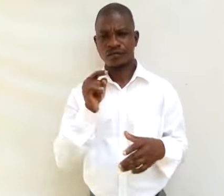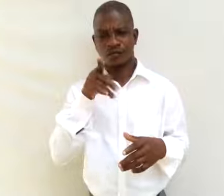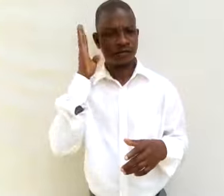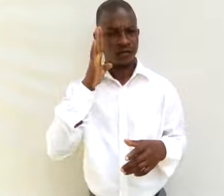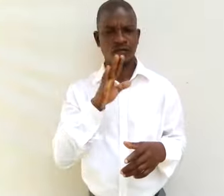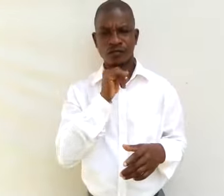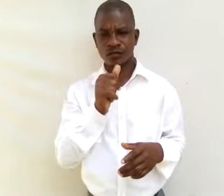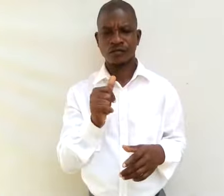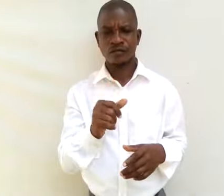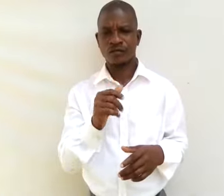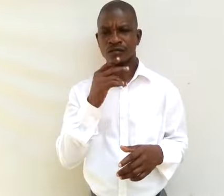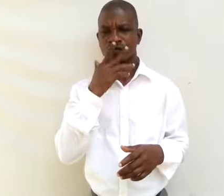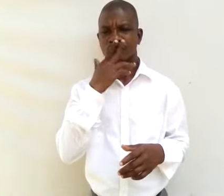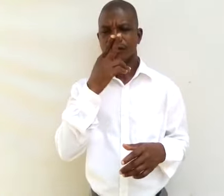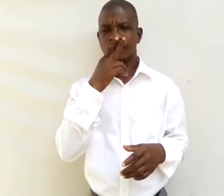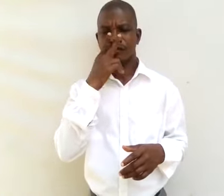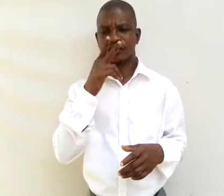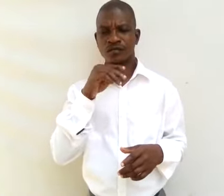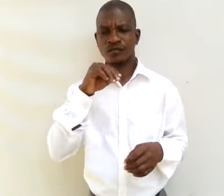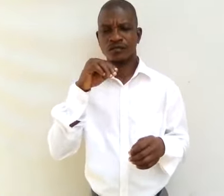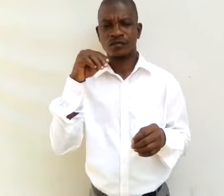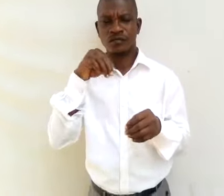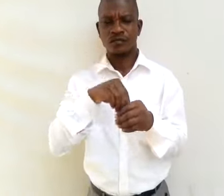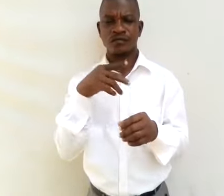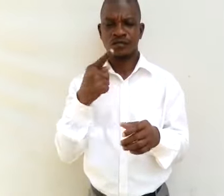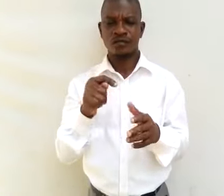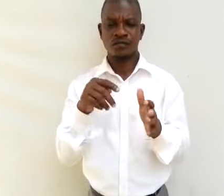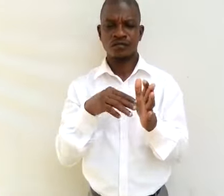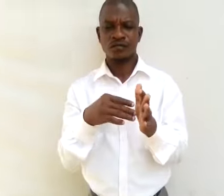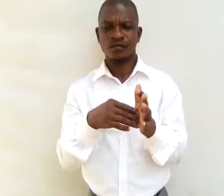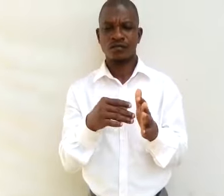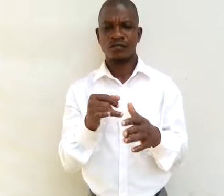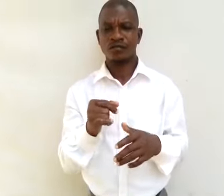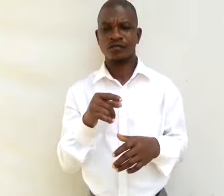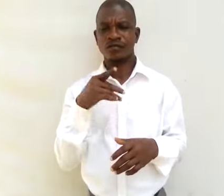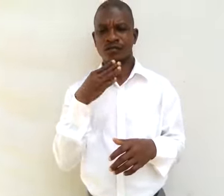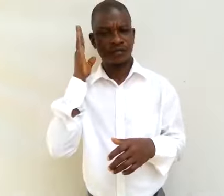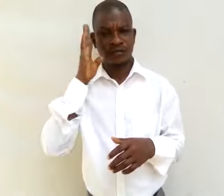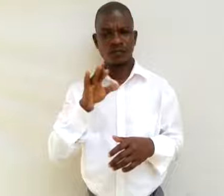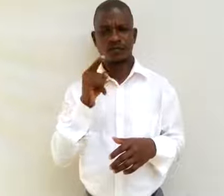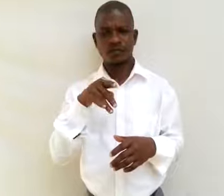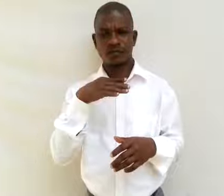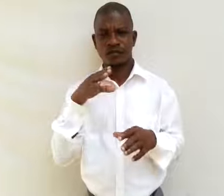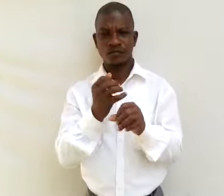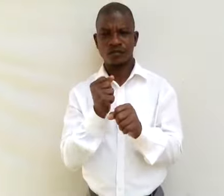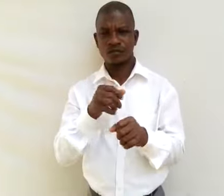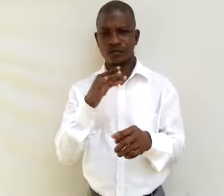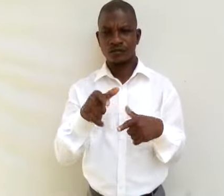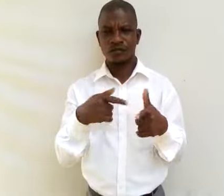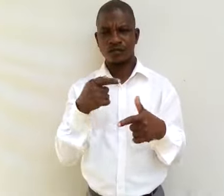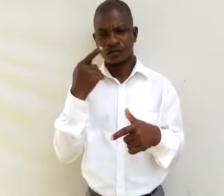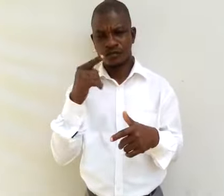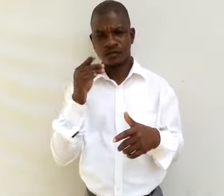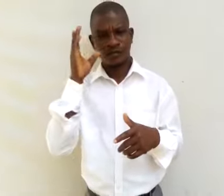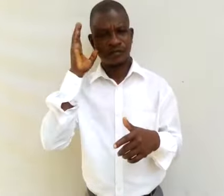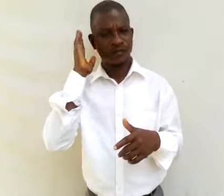not smoke in the room. You shall get the goods. Now, let's go for should. S